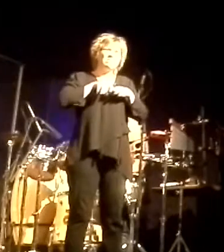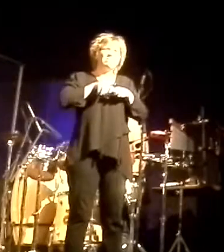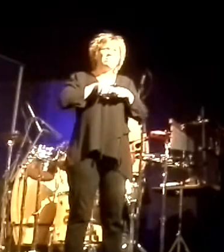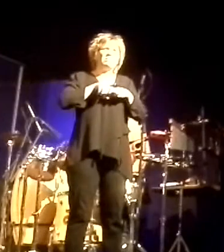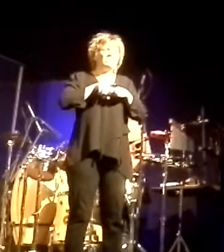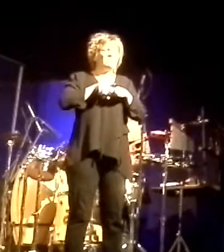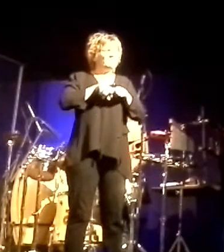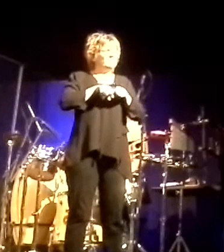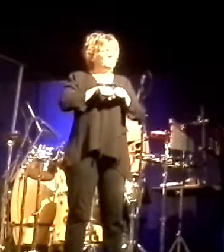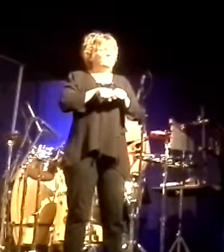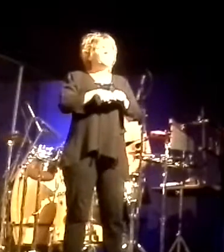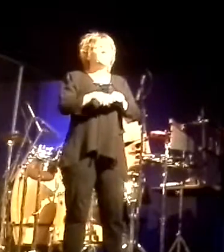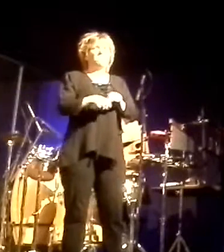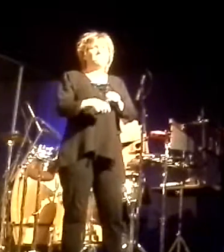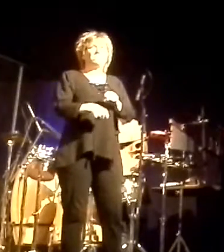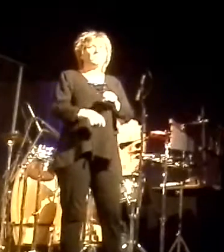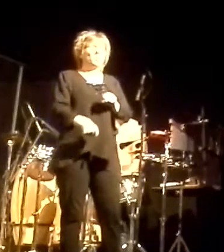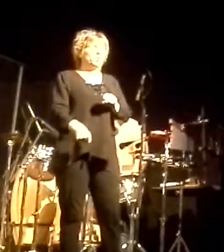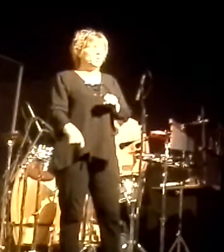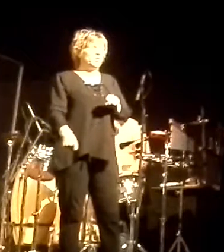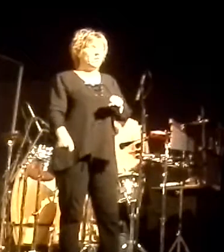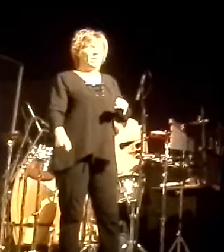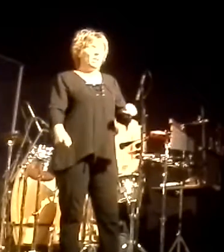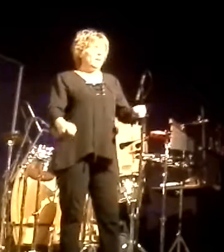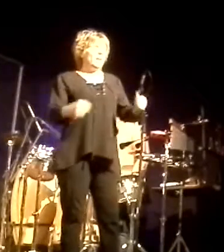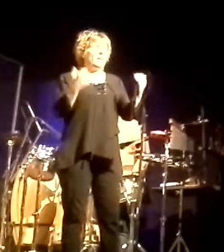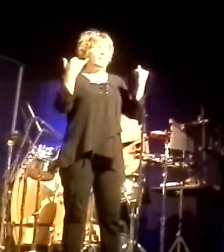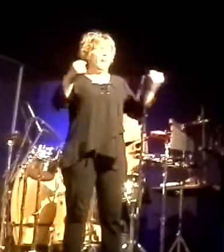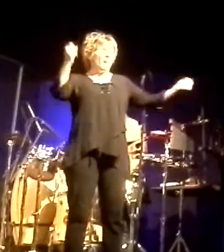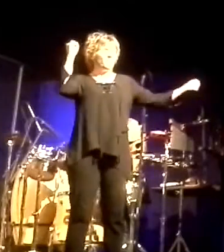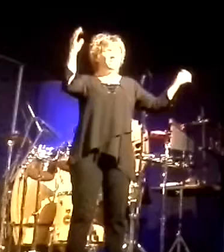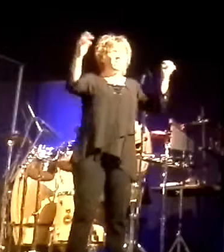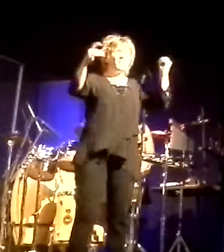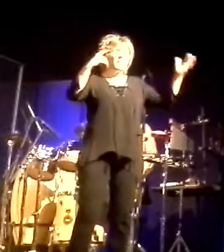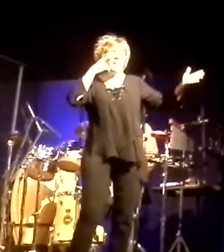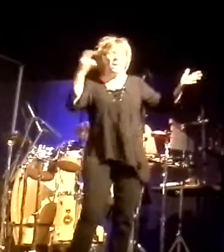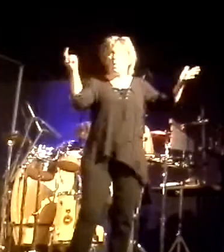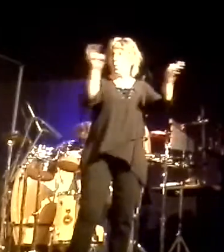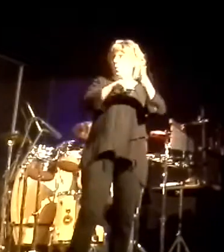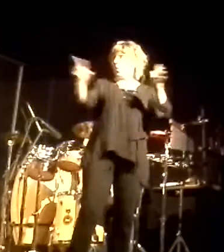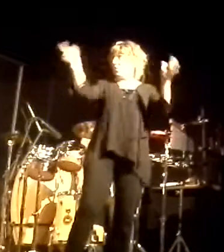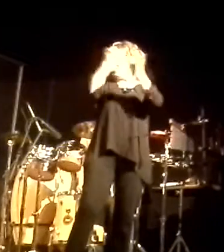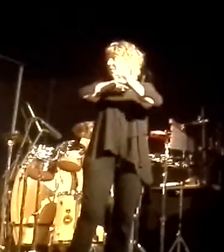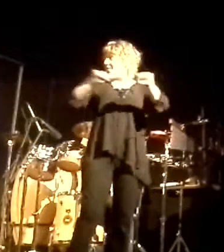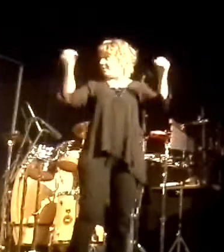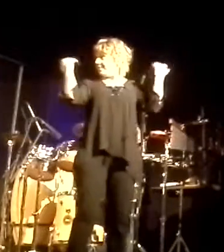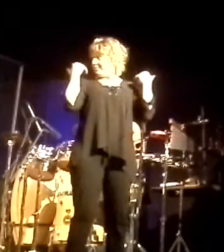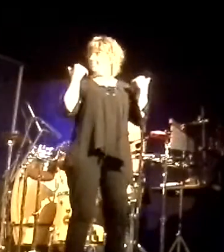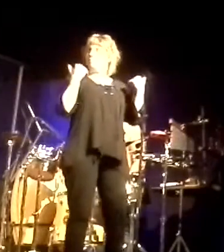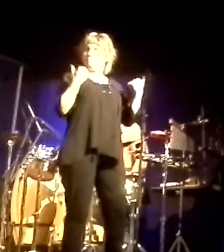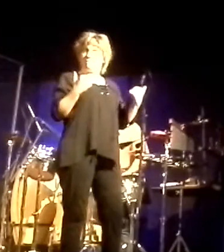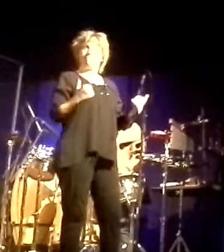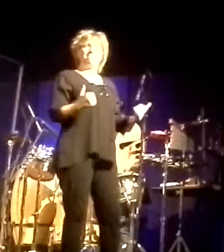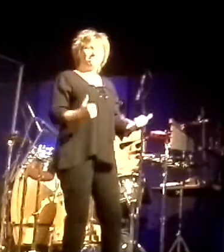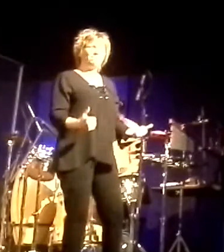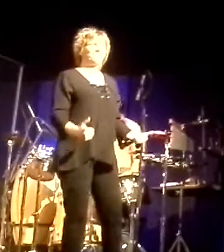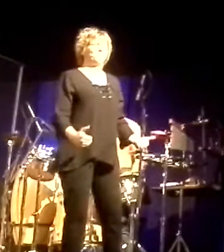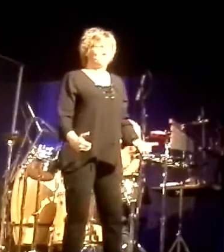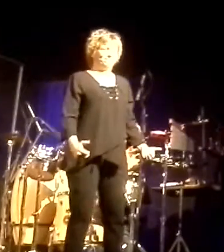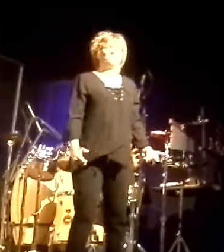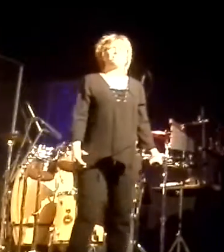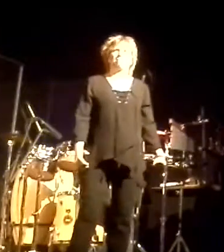is fading, the walls are closing. But now I'm singing, look how he lifted